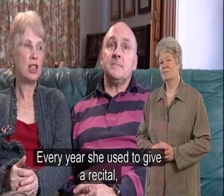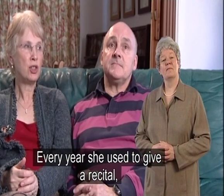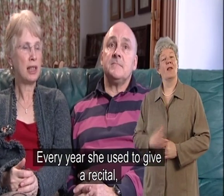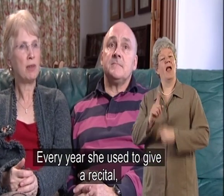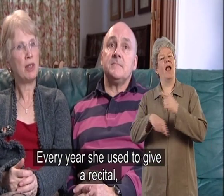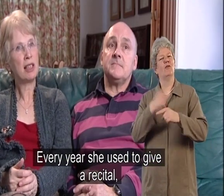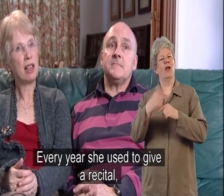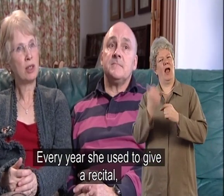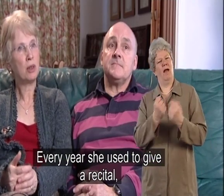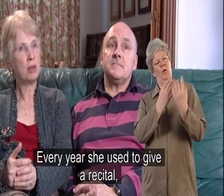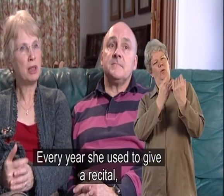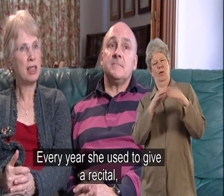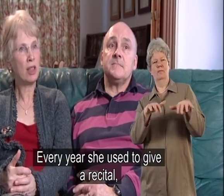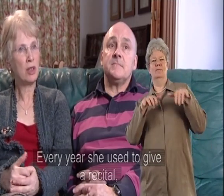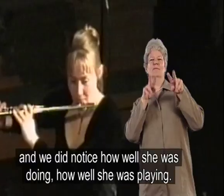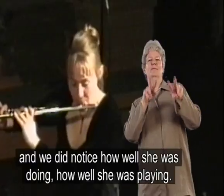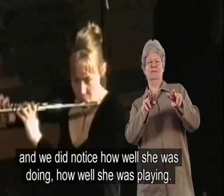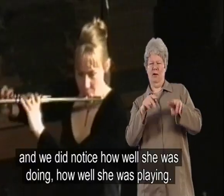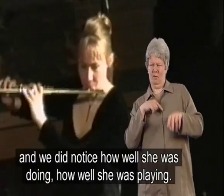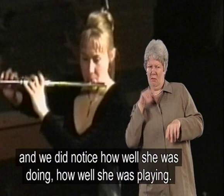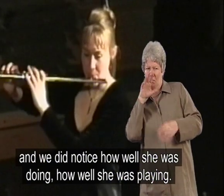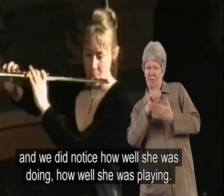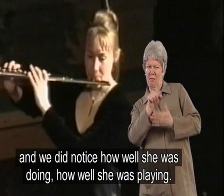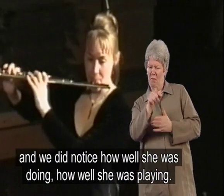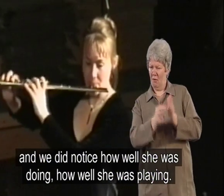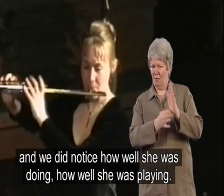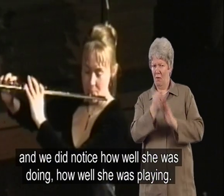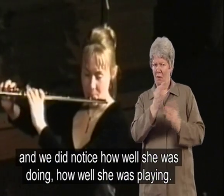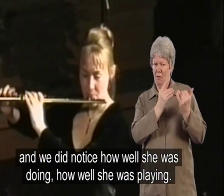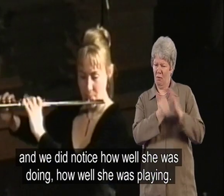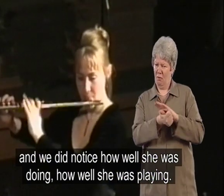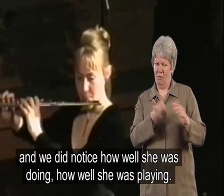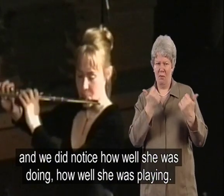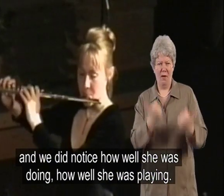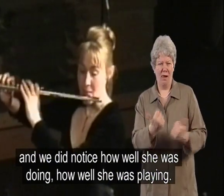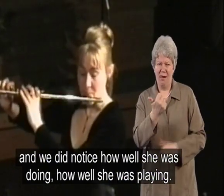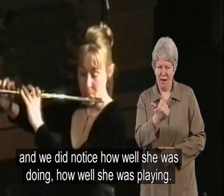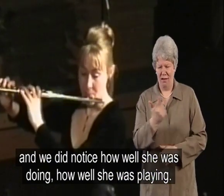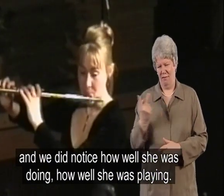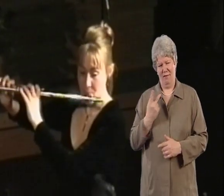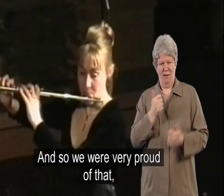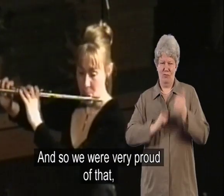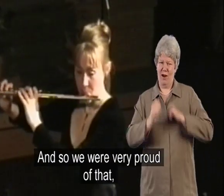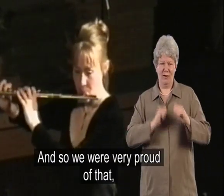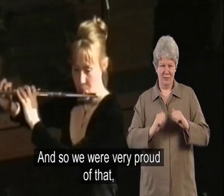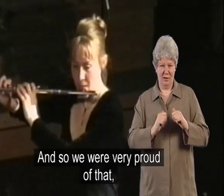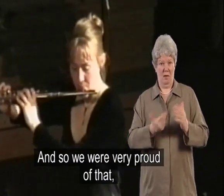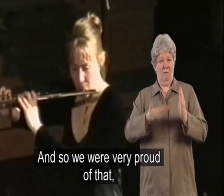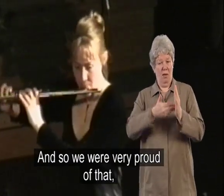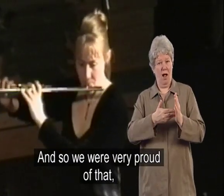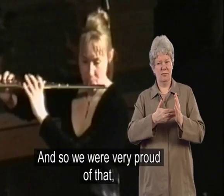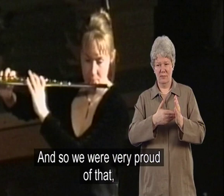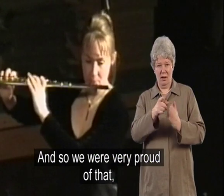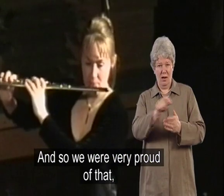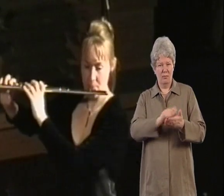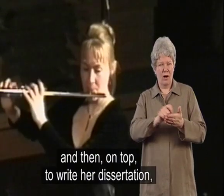Every year she used to give a recital, and we did notice how well she was doing, how well she was playing. And so we was very proud